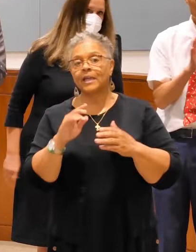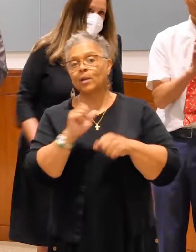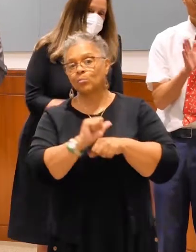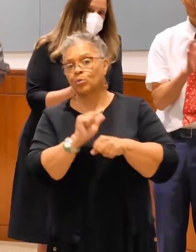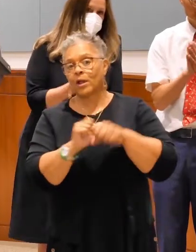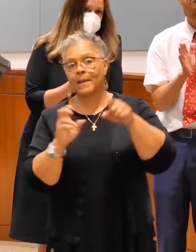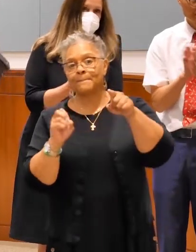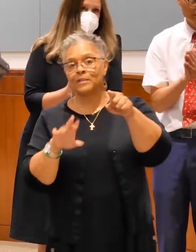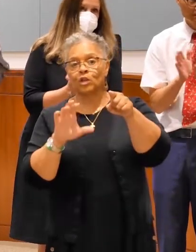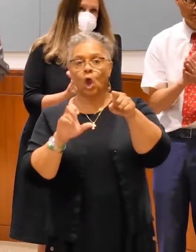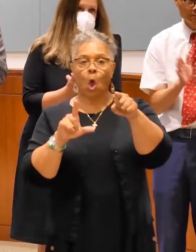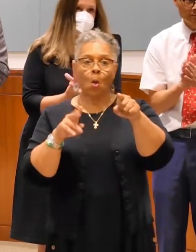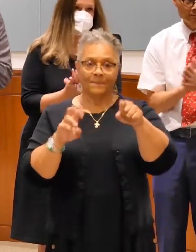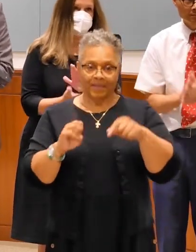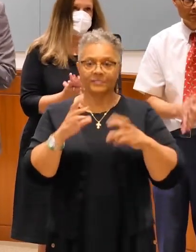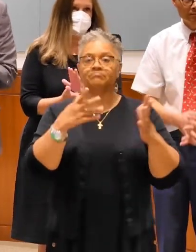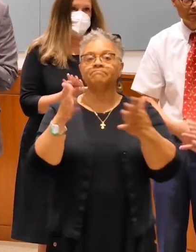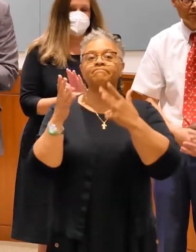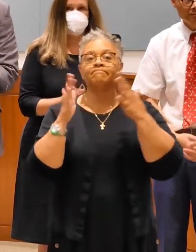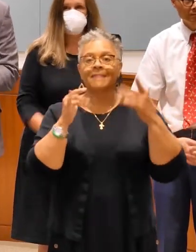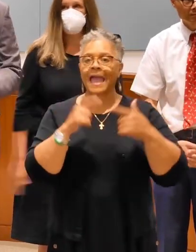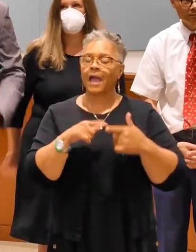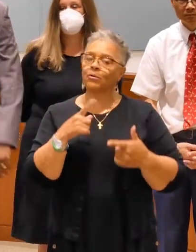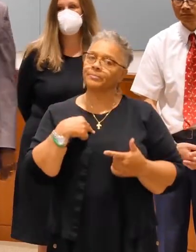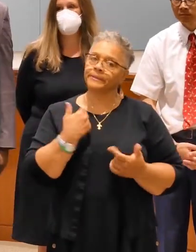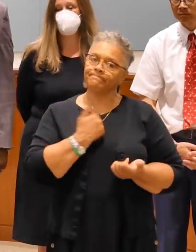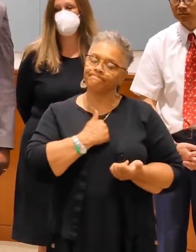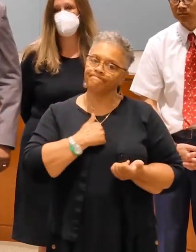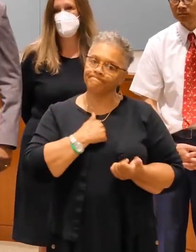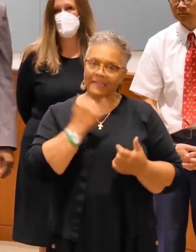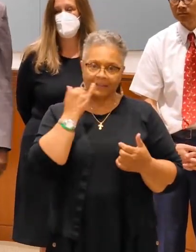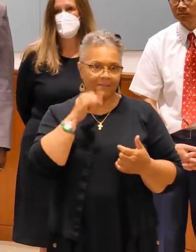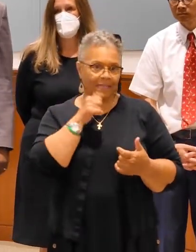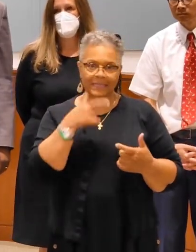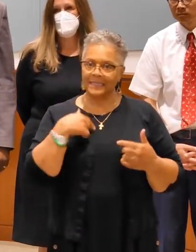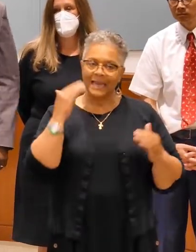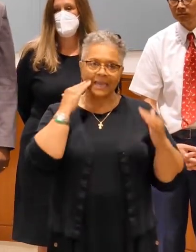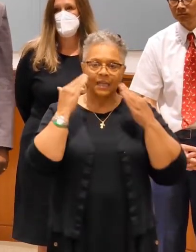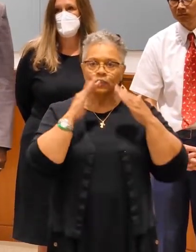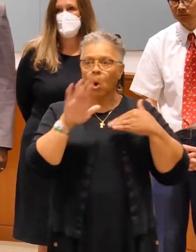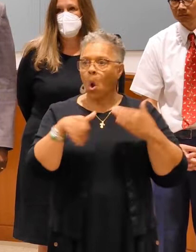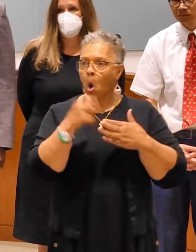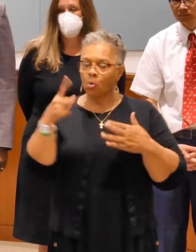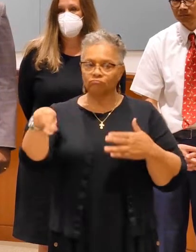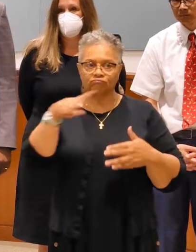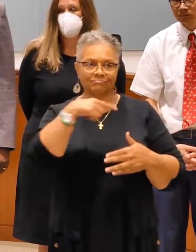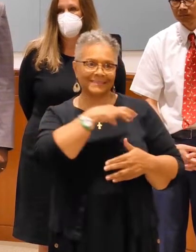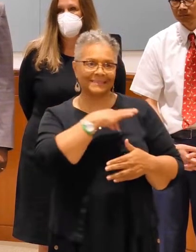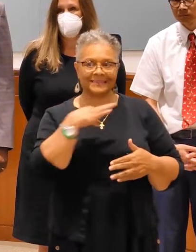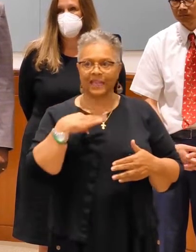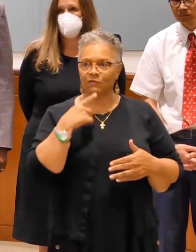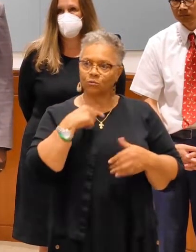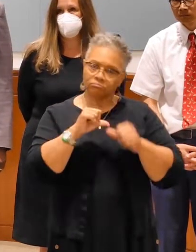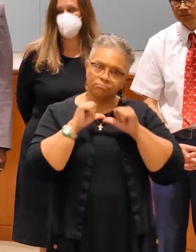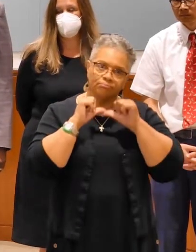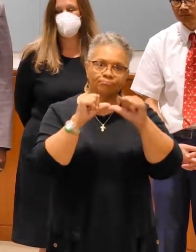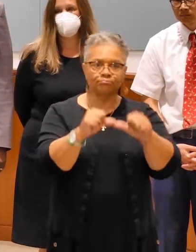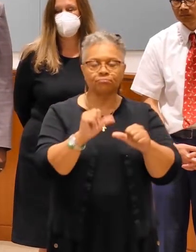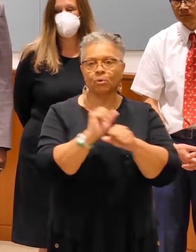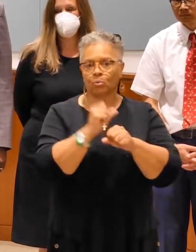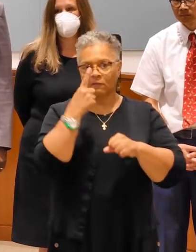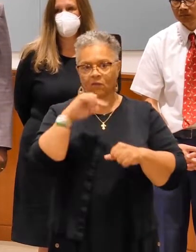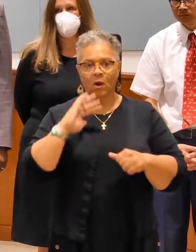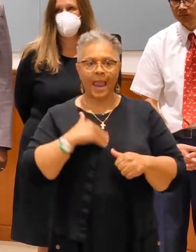round of applause. And I'd be remiss if I didn't acknowledge all of our staff members who work tirelessly on behalf of our